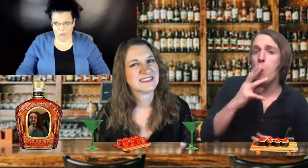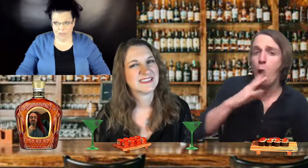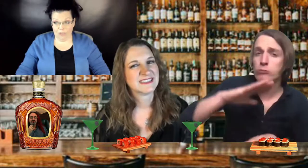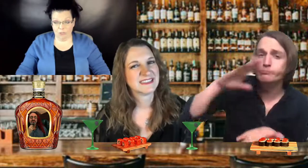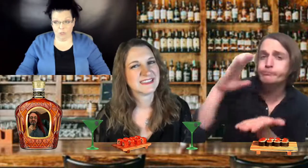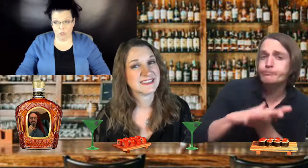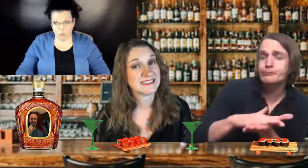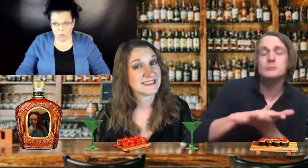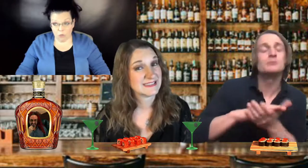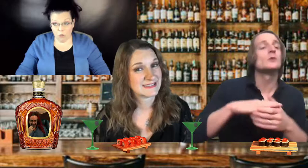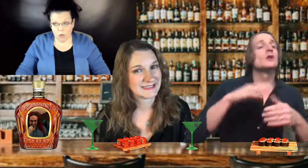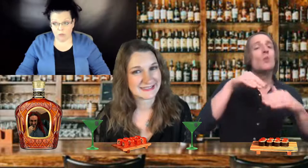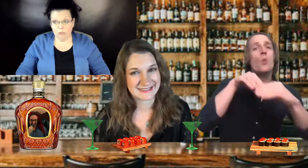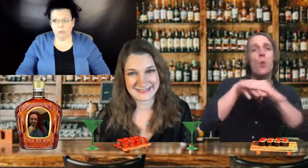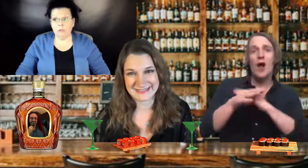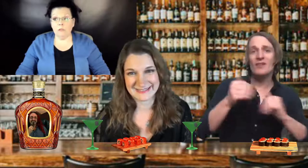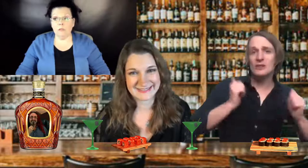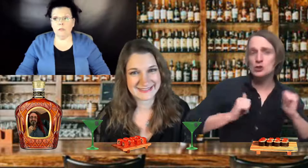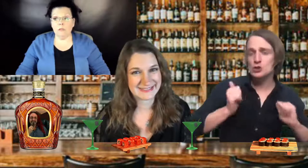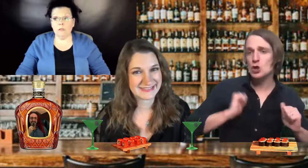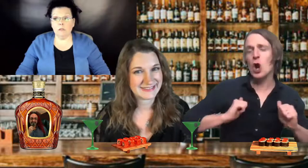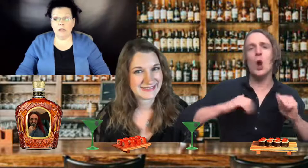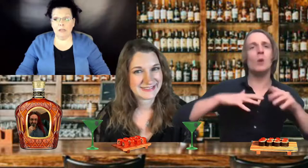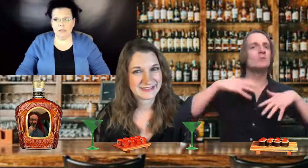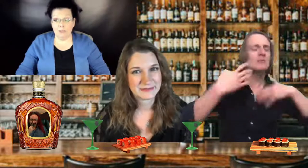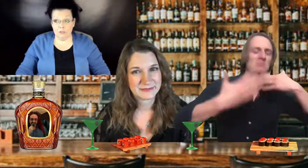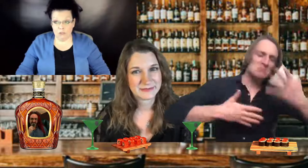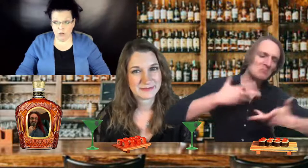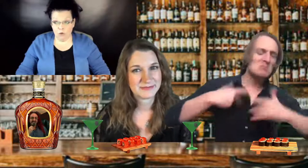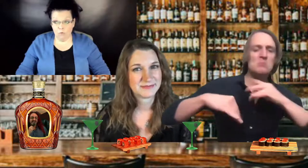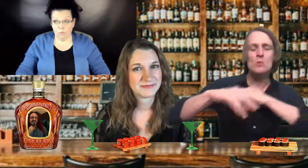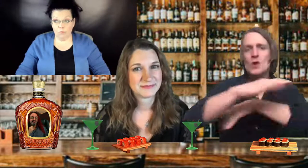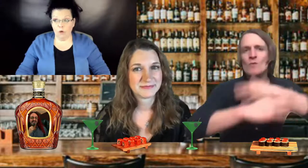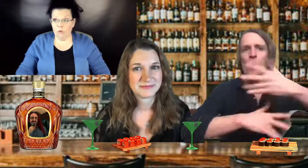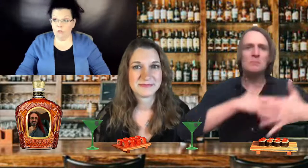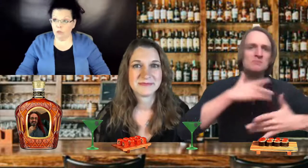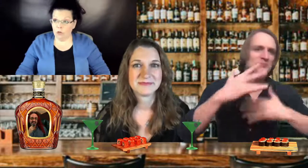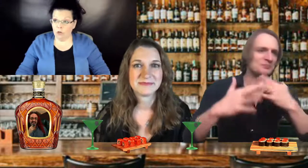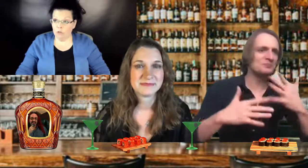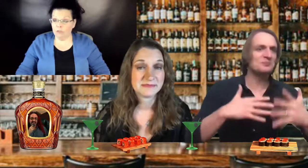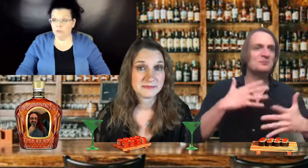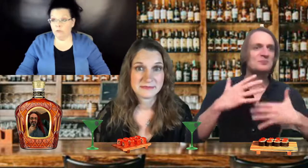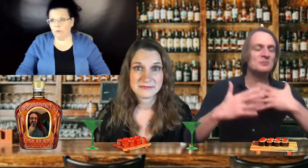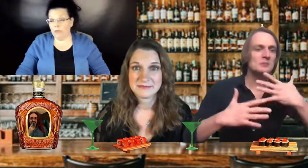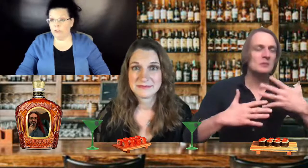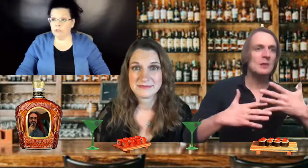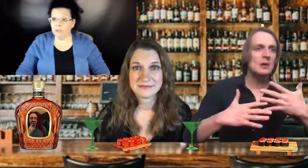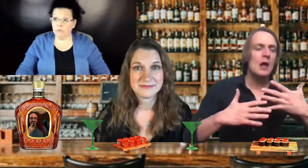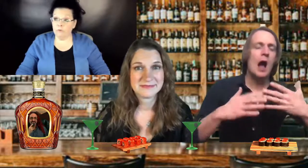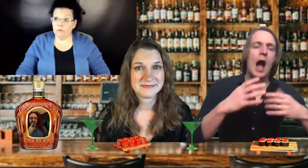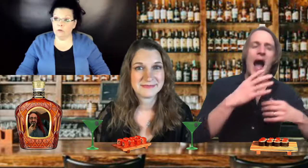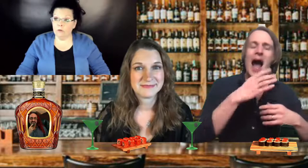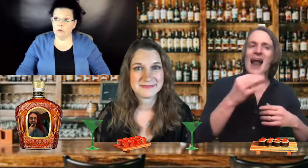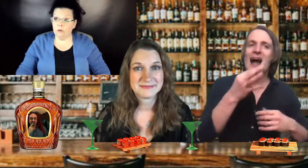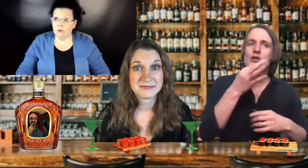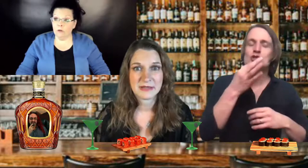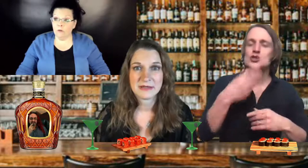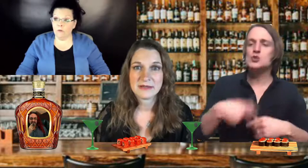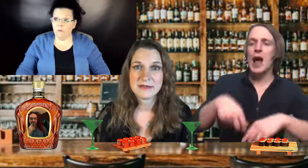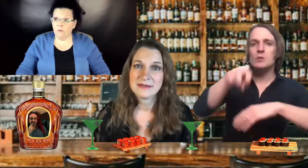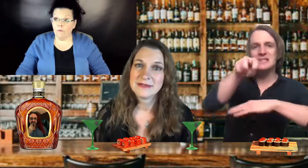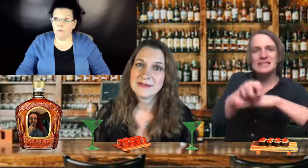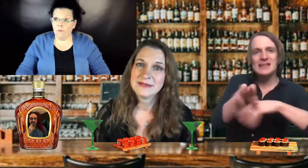first of all, and I drank too much water. And I got into the show and we were going along doing what we had to do.